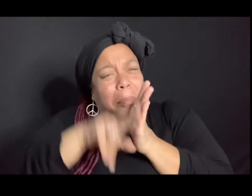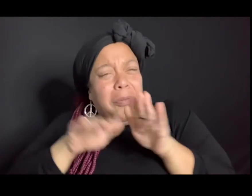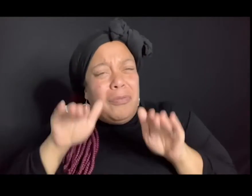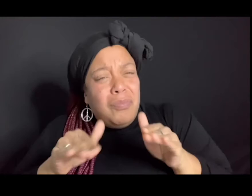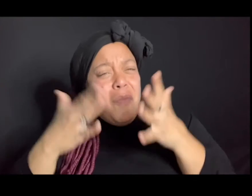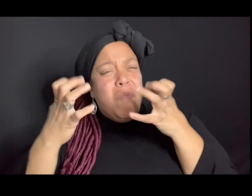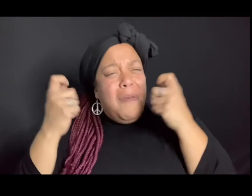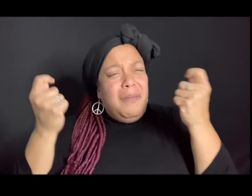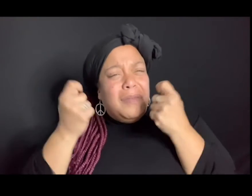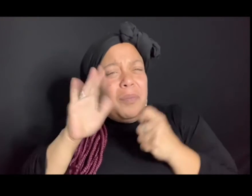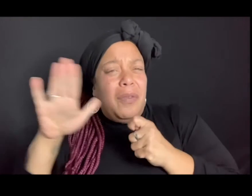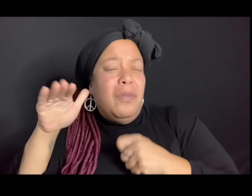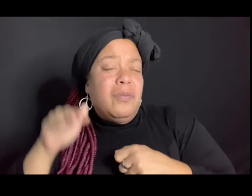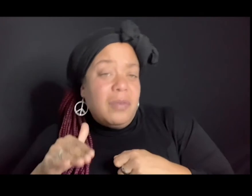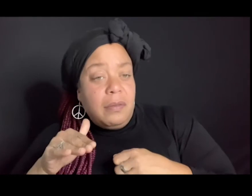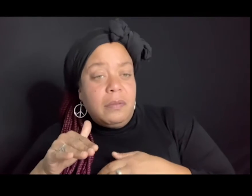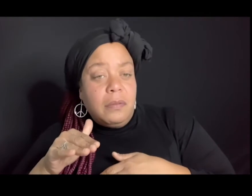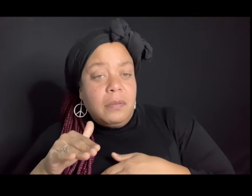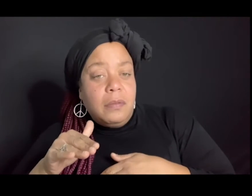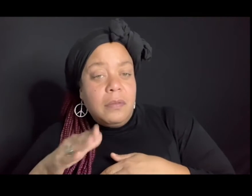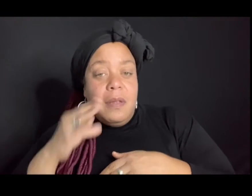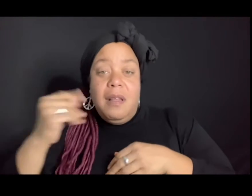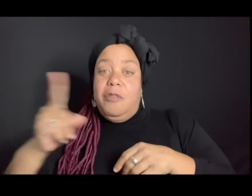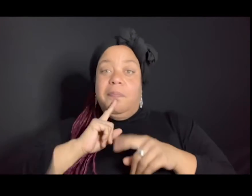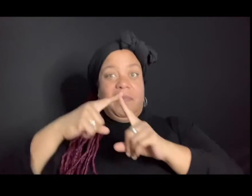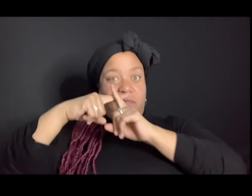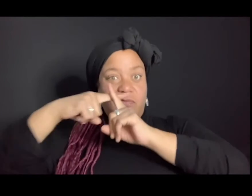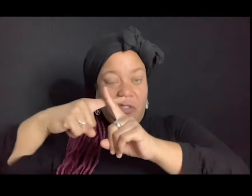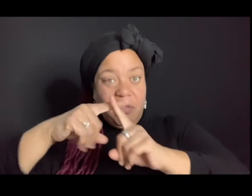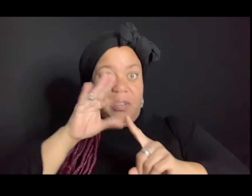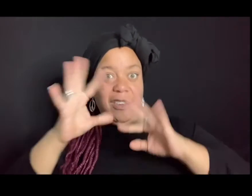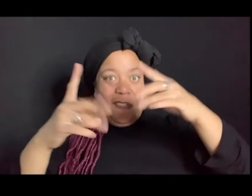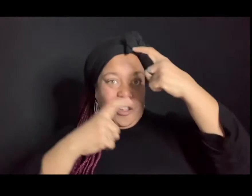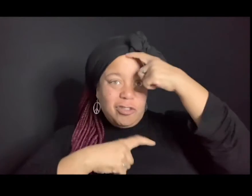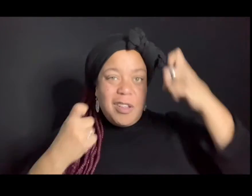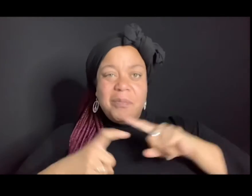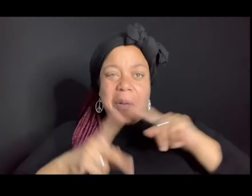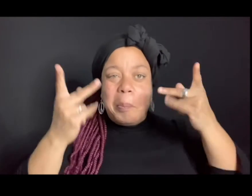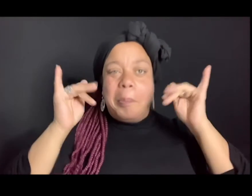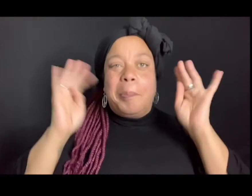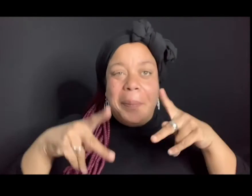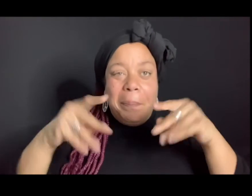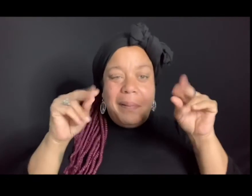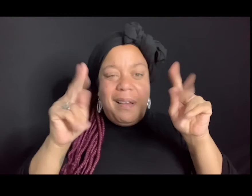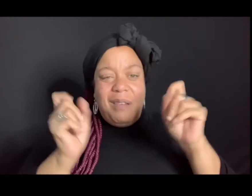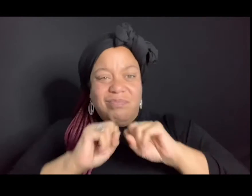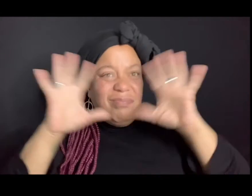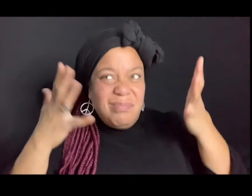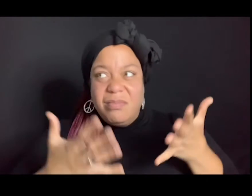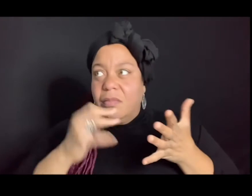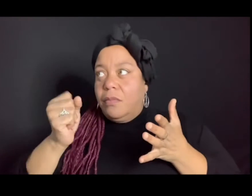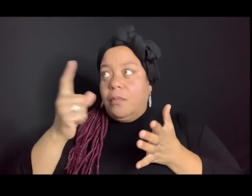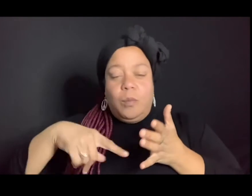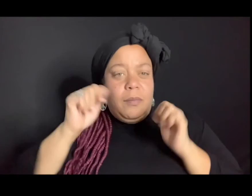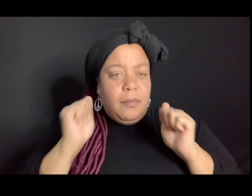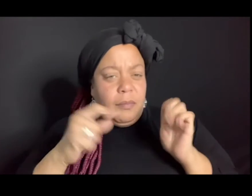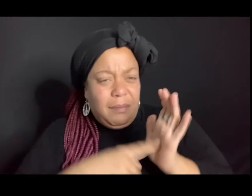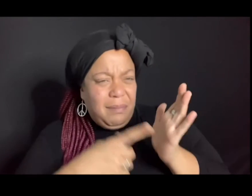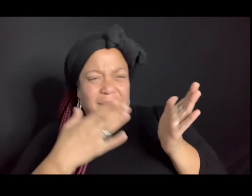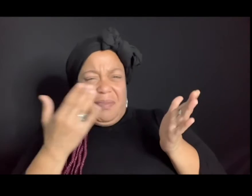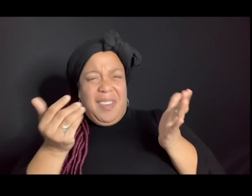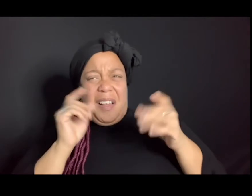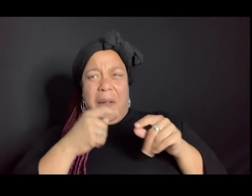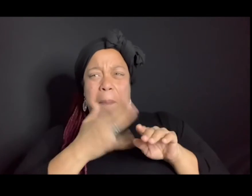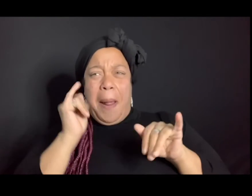child, and they're being targeted, and their trauma is being used and pimped out by anti-abortion communities that know nothing about that